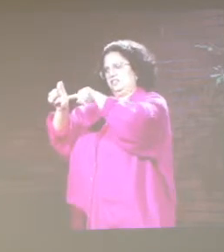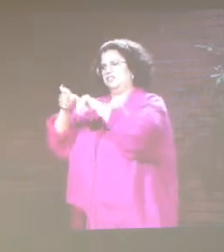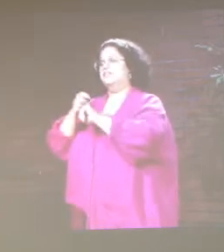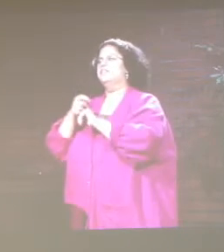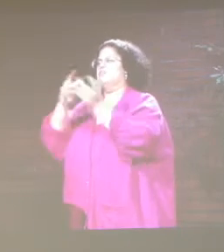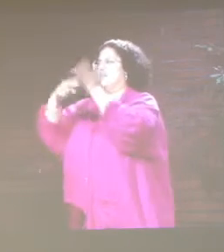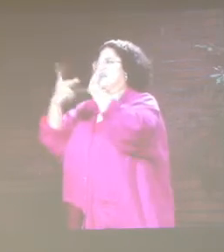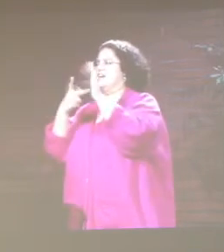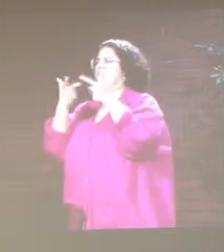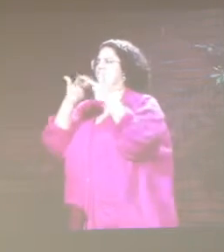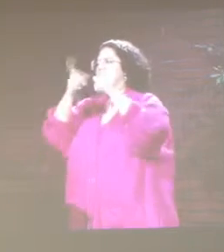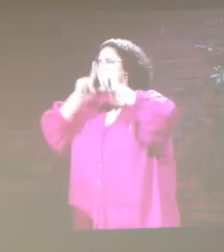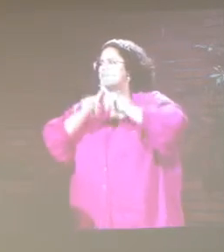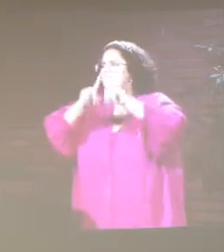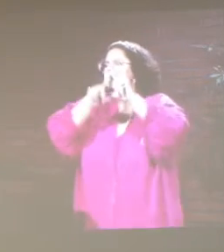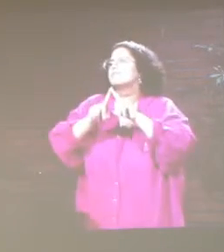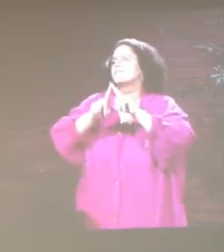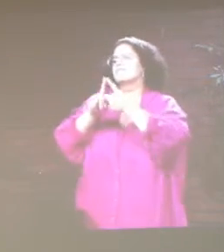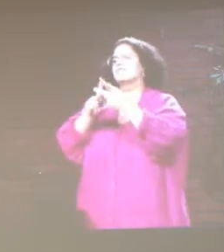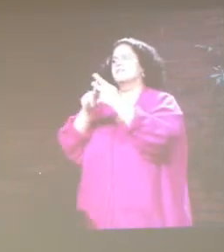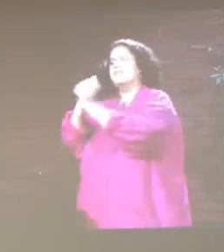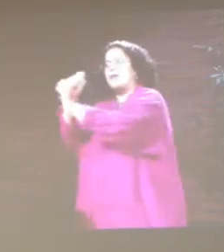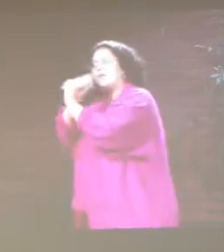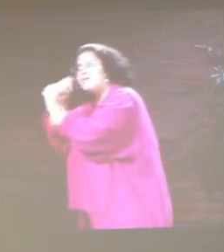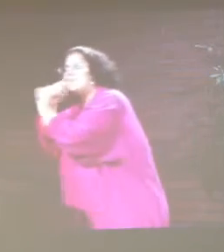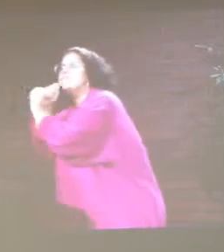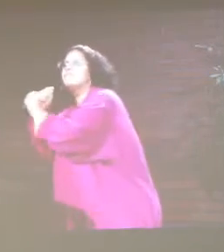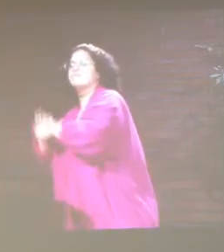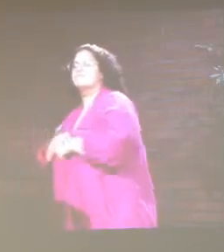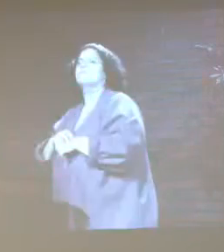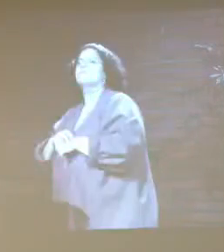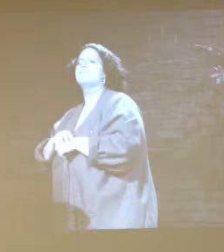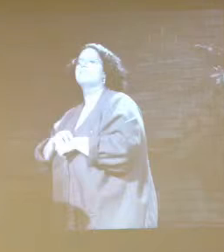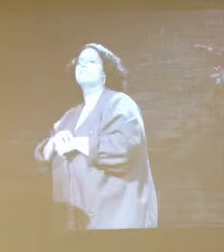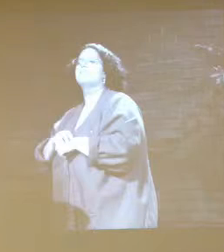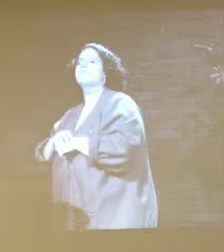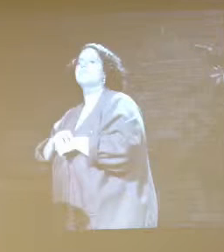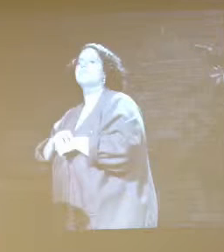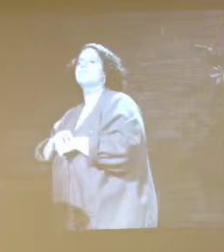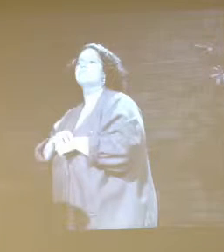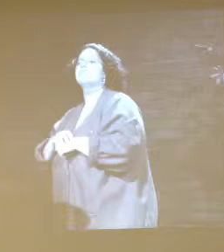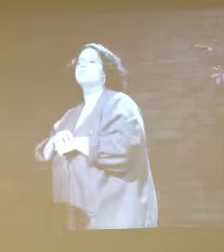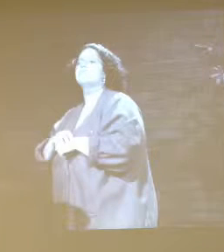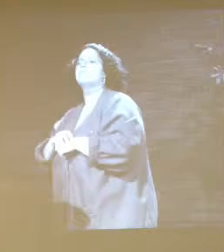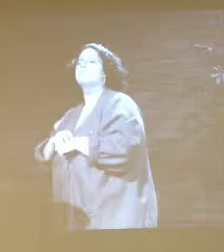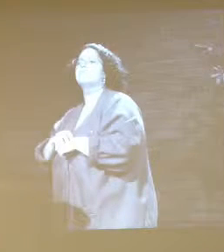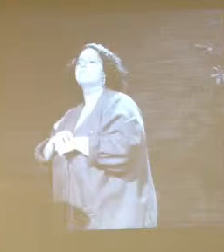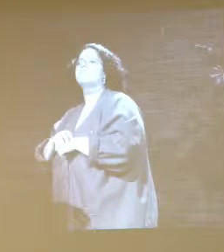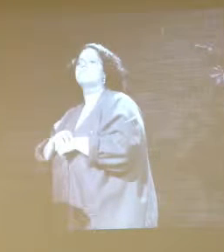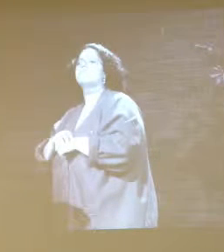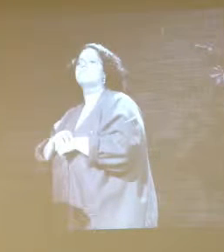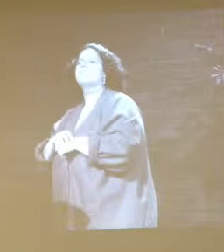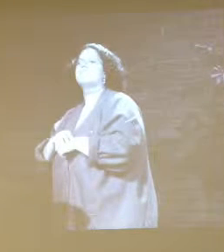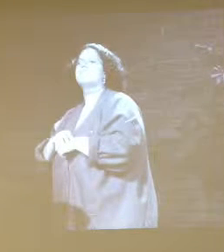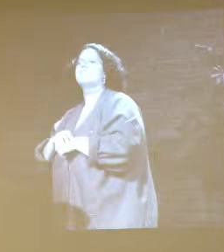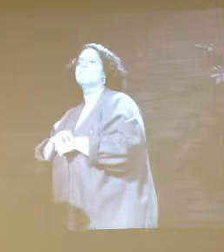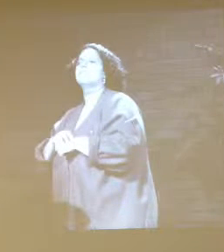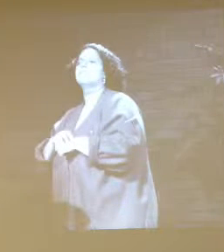The first way is through oral sex. So you can either give a blowjob or you can either eat someone out.